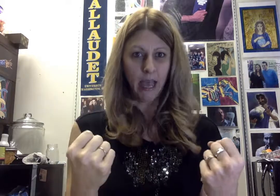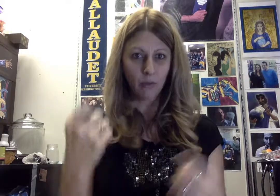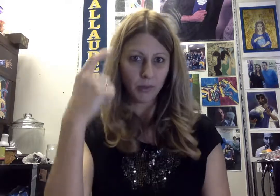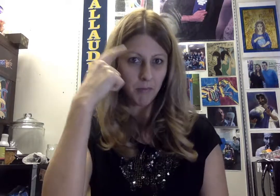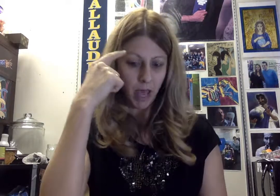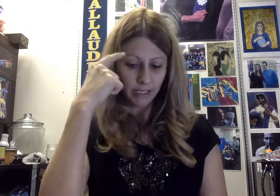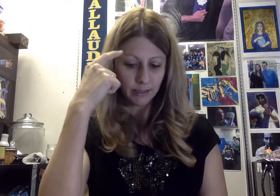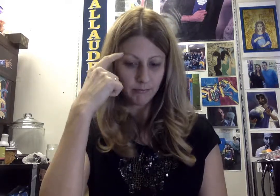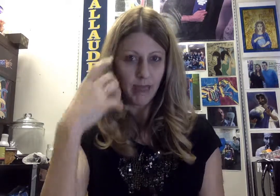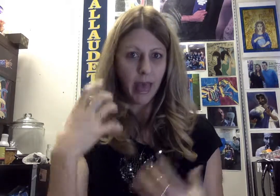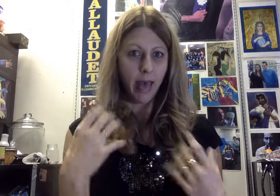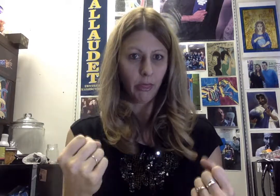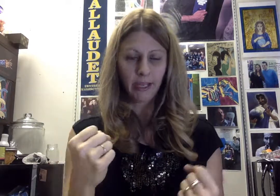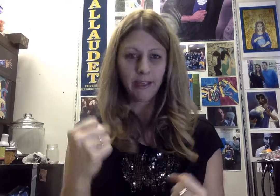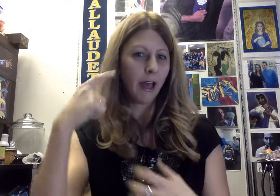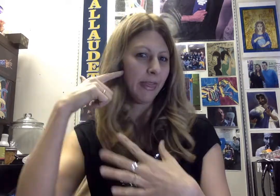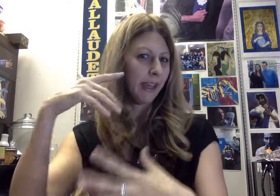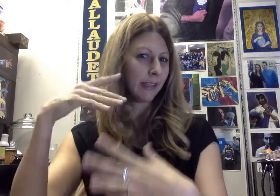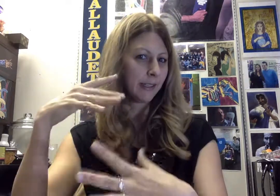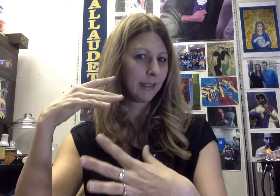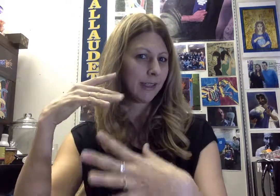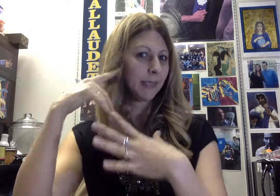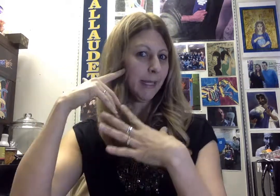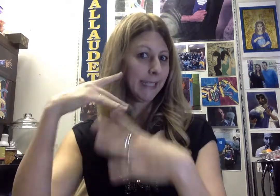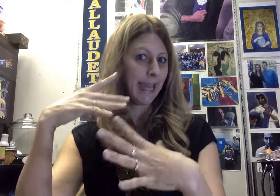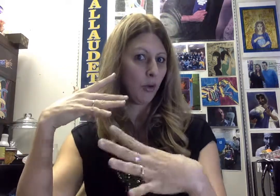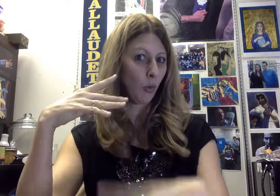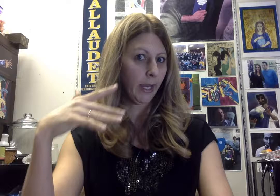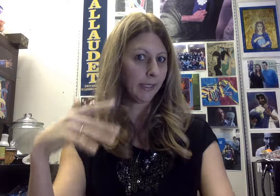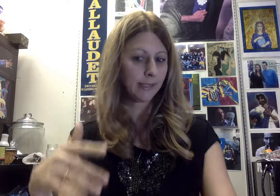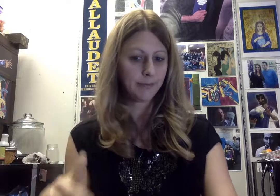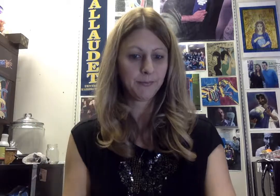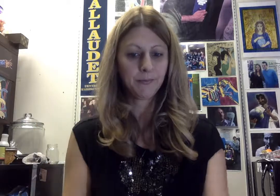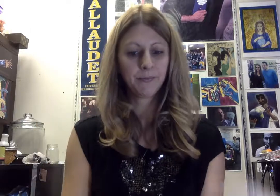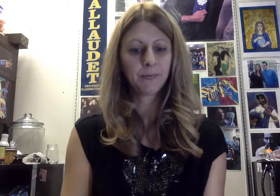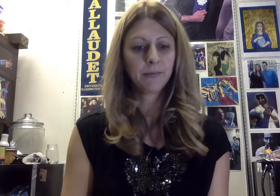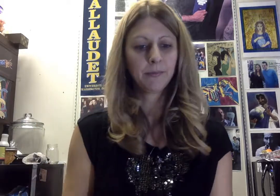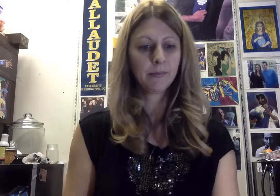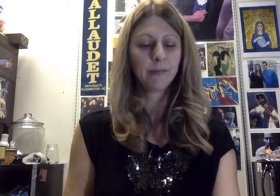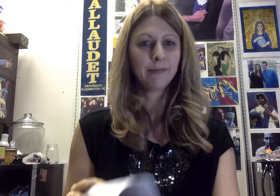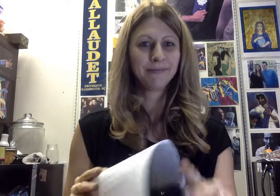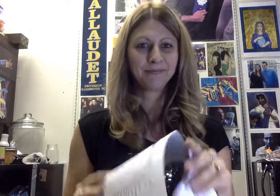Sound mind. Healthy, not this. This means noise.